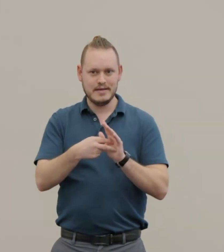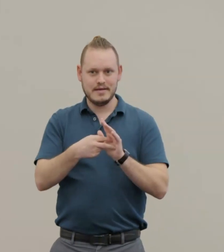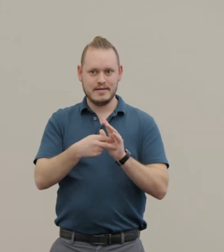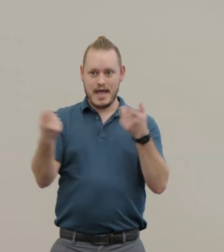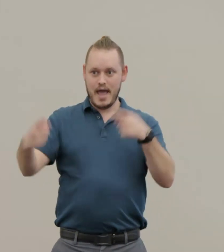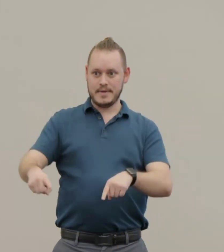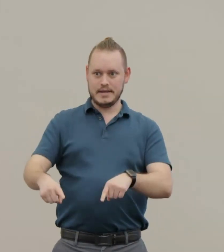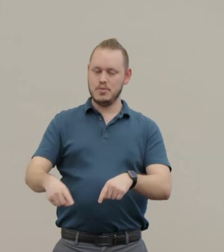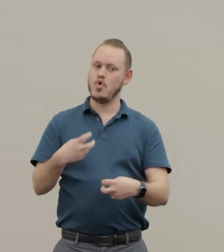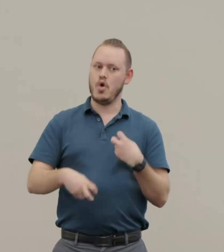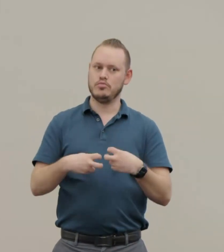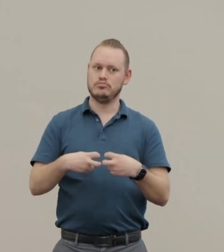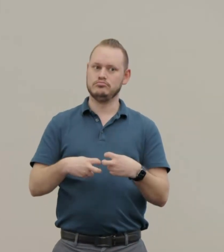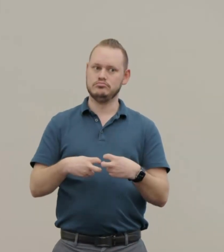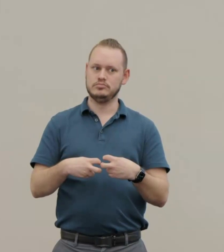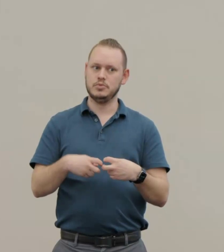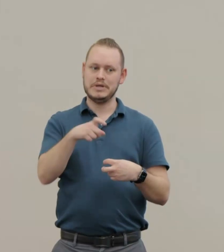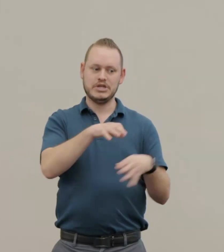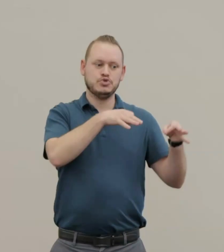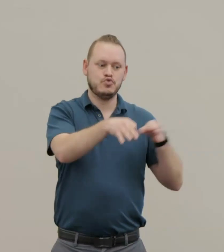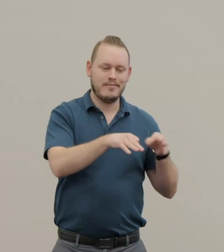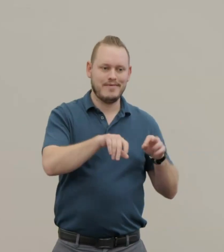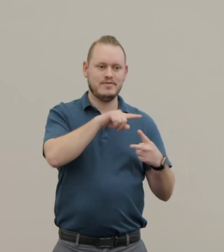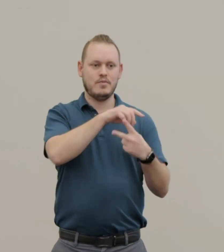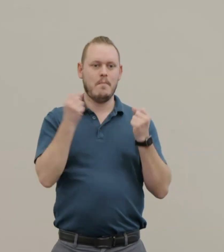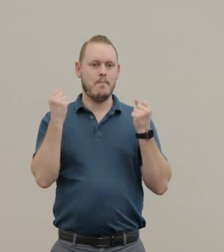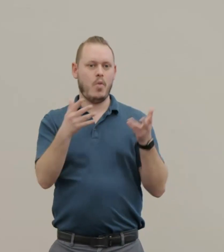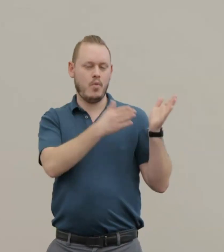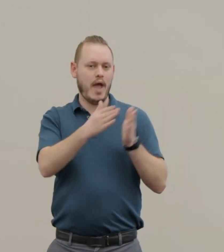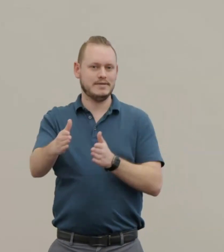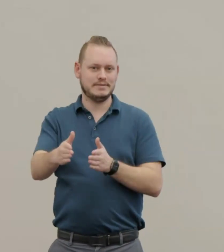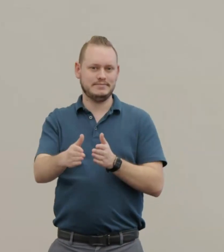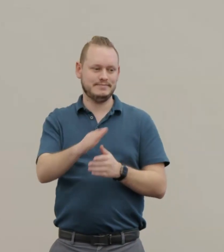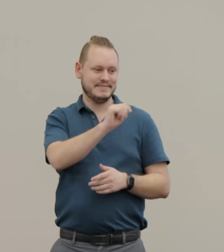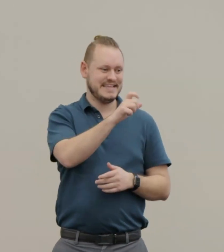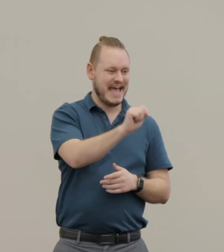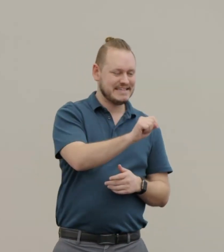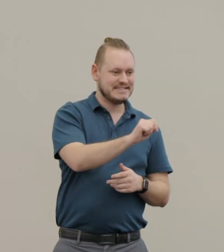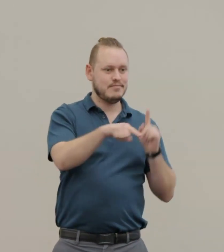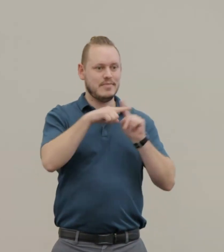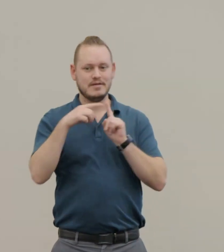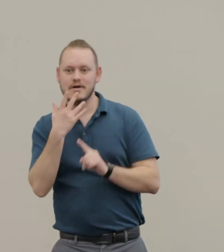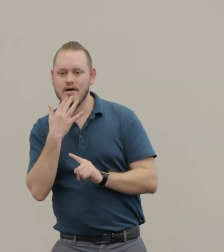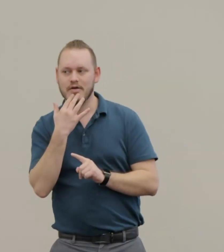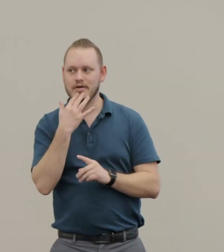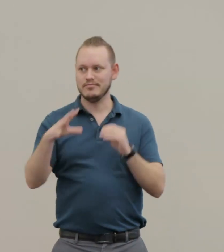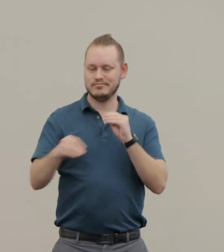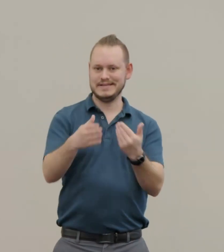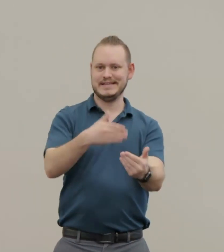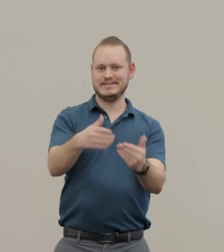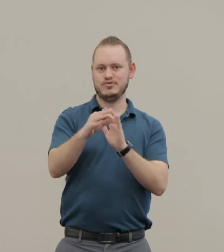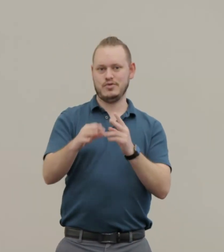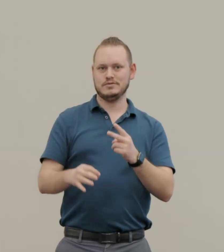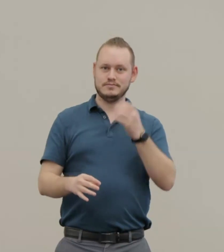happened? That's a problem. We need to describe it in some other way. We need some sort of text or addition to that. Again, easy